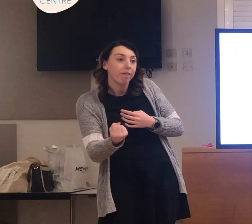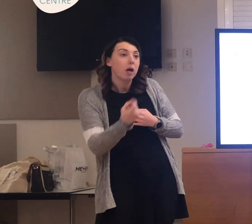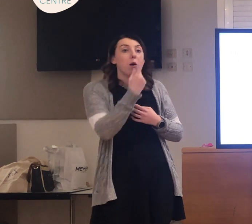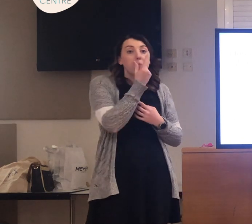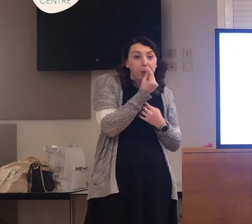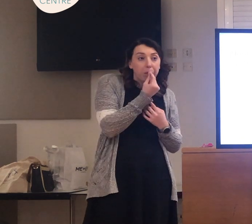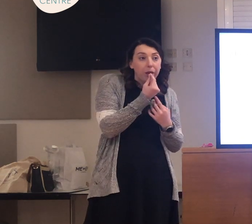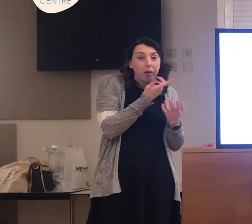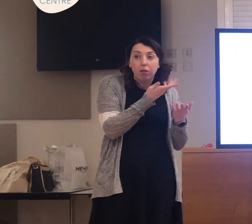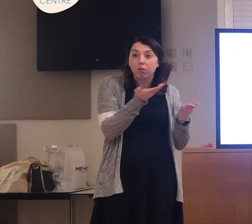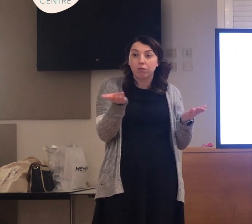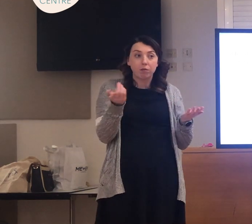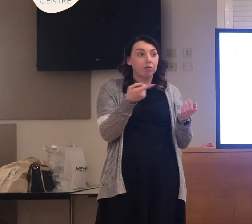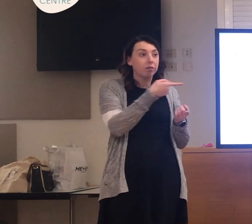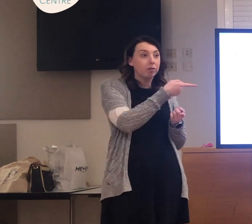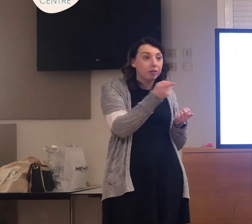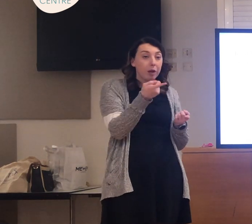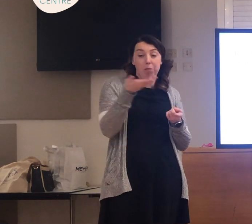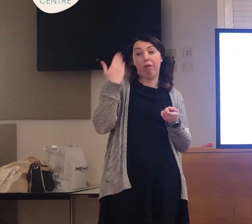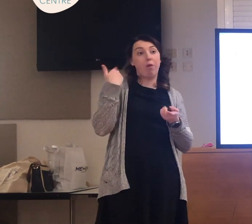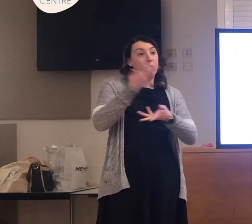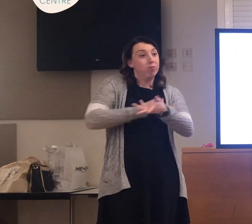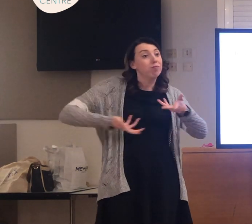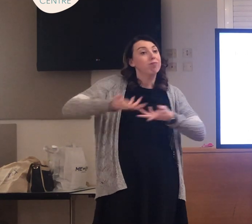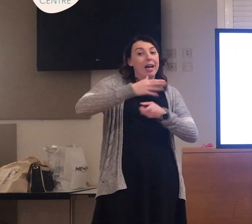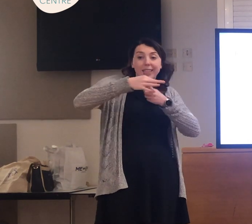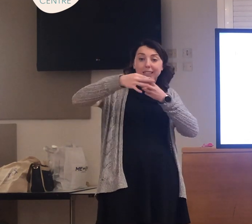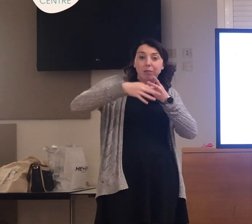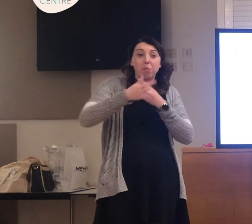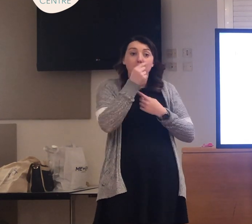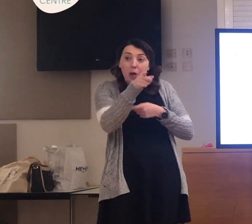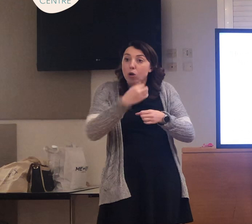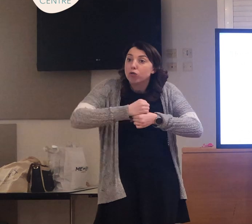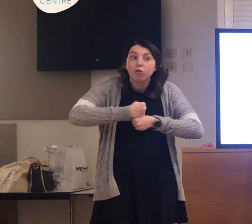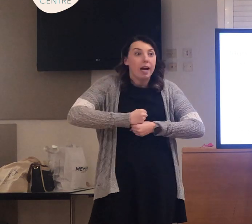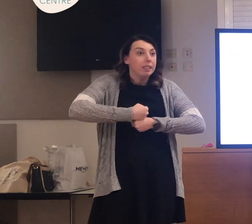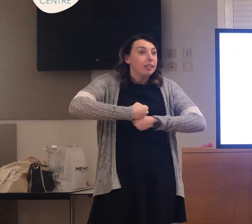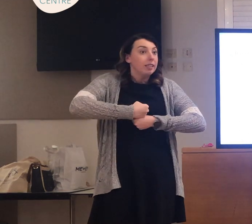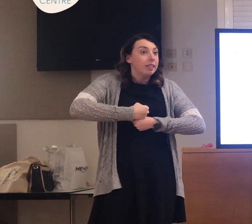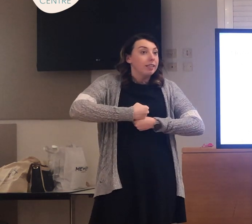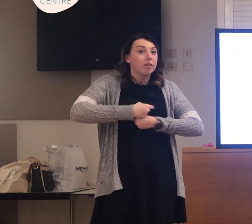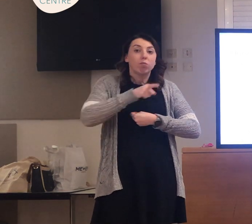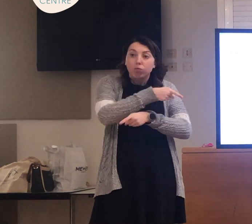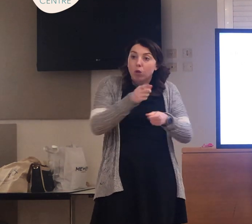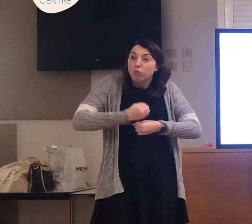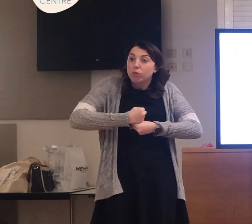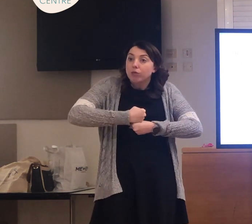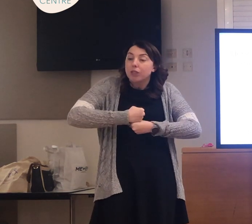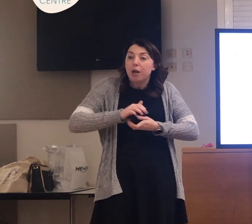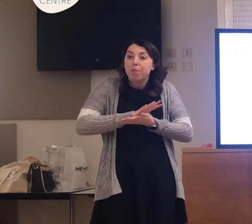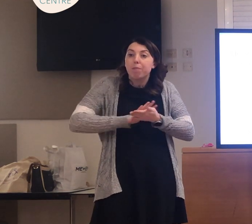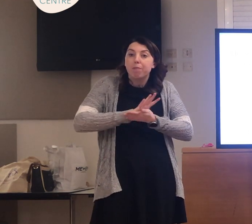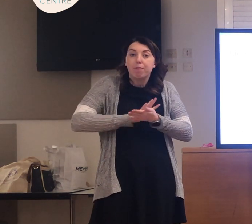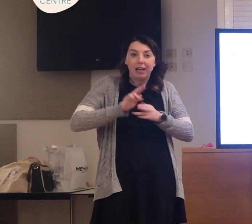that you were talking about some of the symptoms, that you're a bit more stressed. And when you're stressed, you